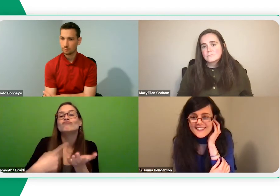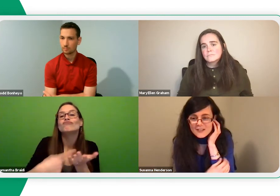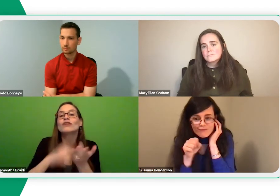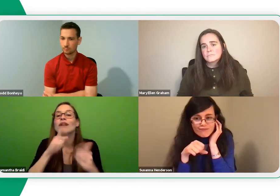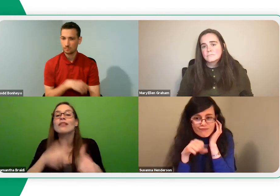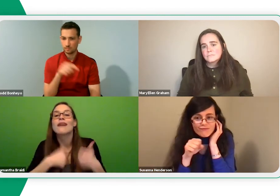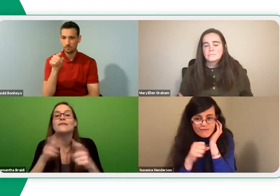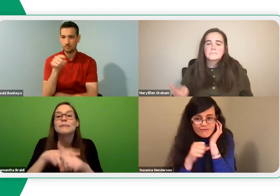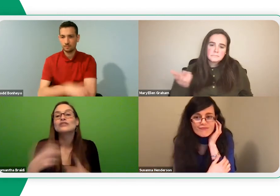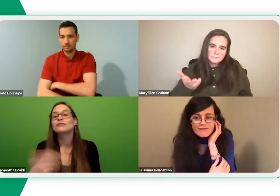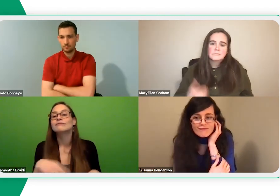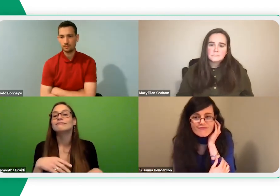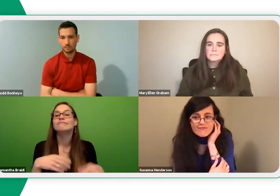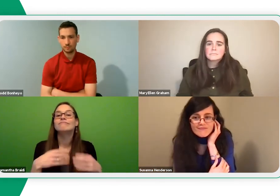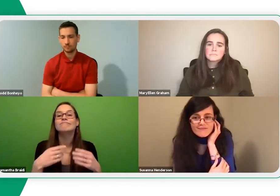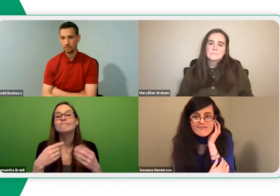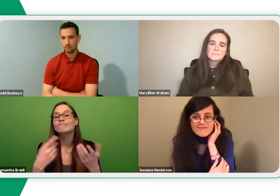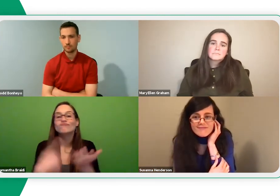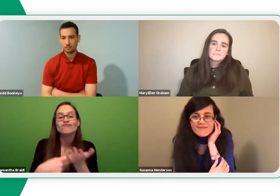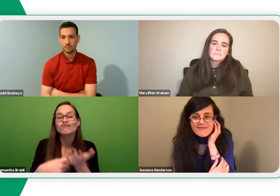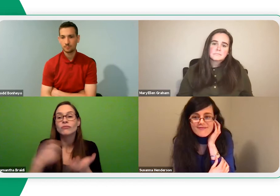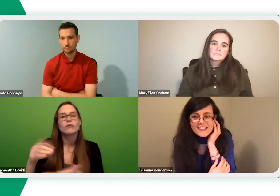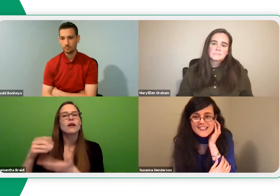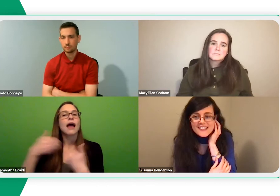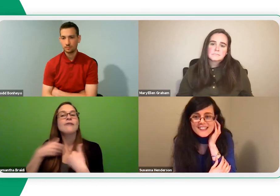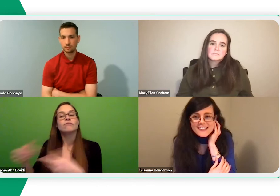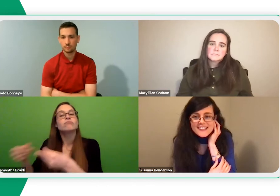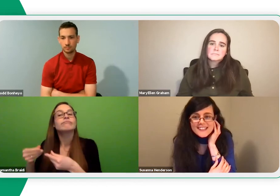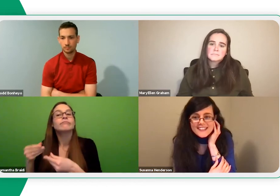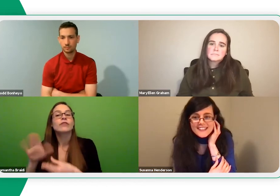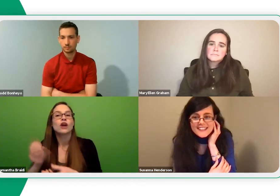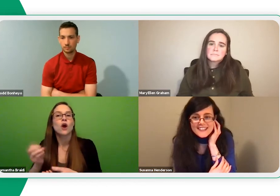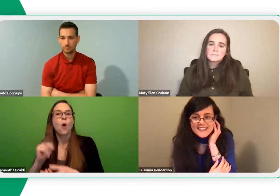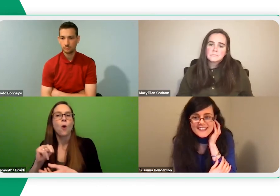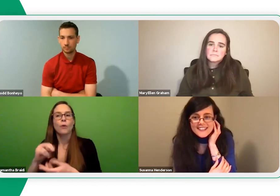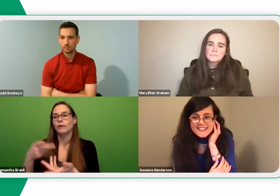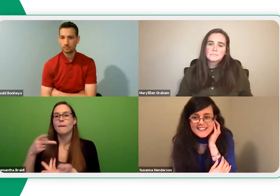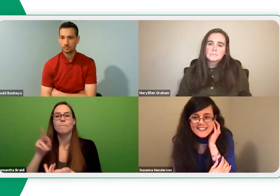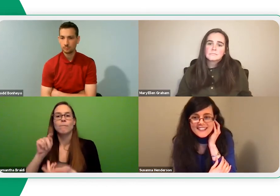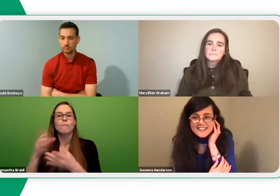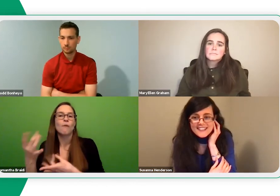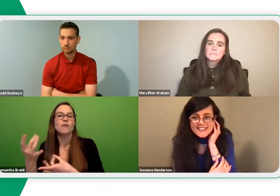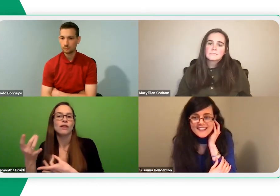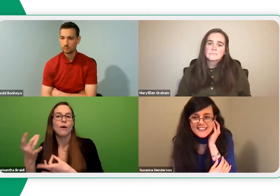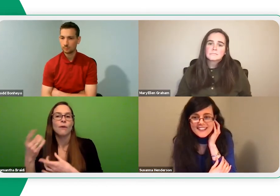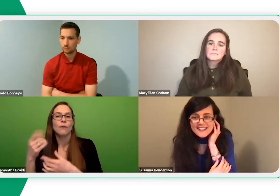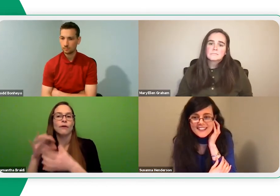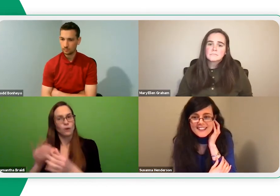Maybe I can take the first 5 or 15 minutes of class to talk about real life applications and hash that